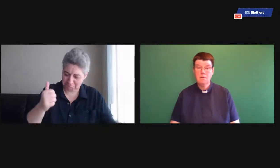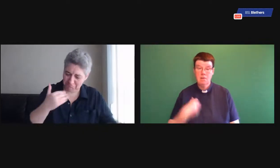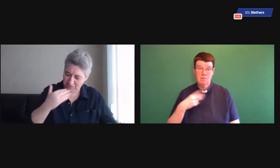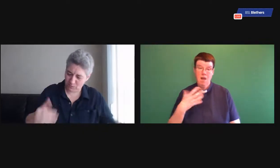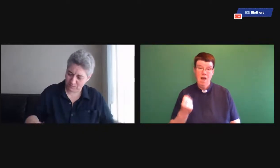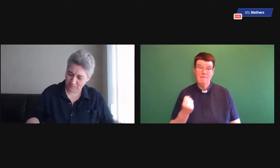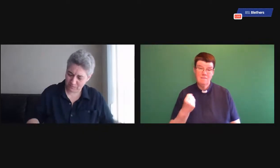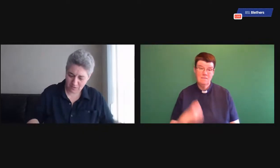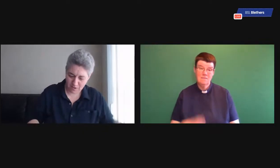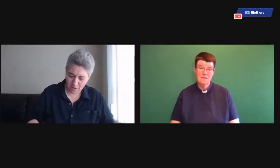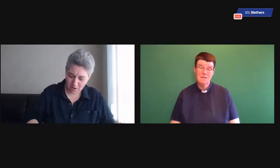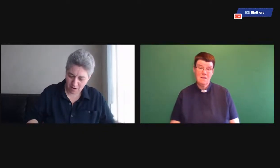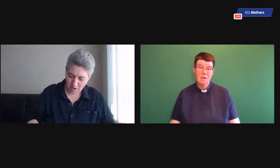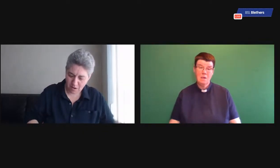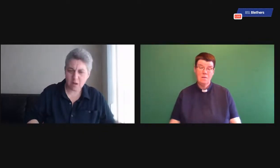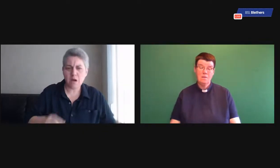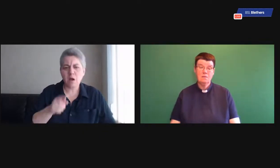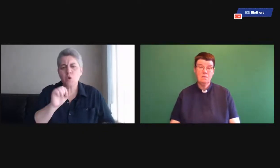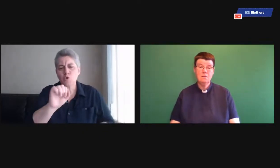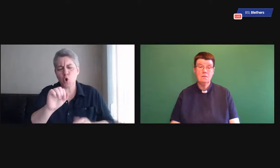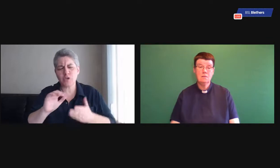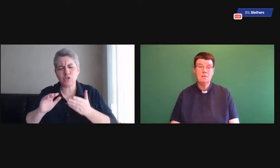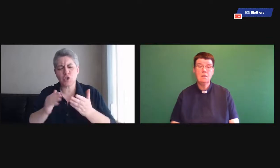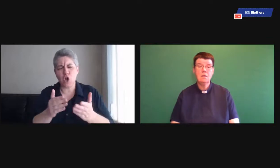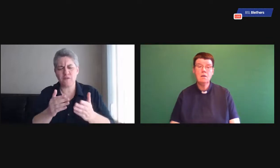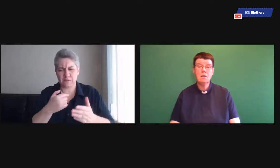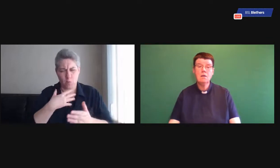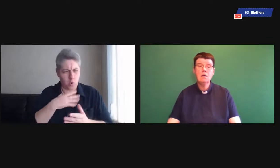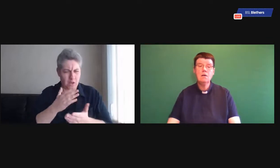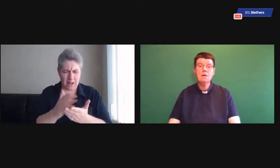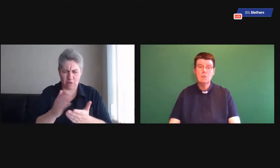Yep, absolutely. And it's something I can do.